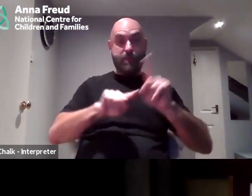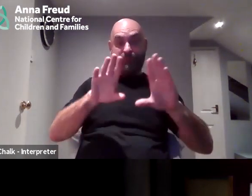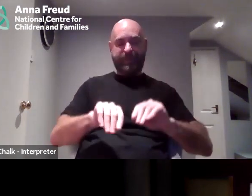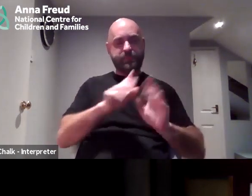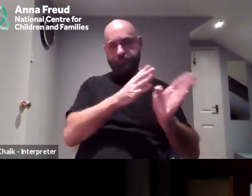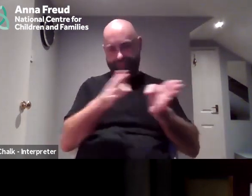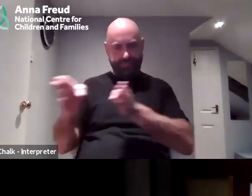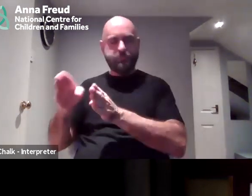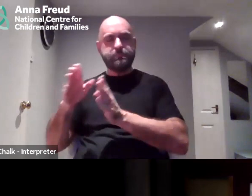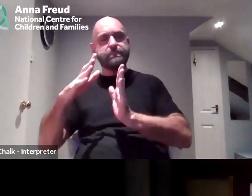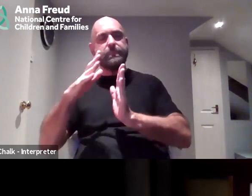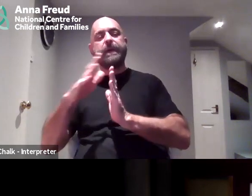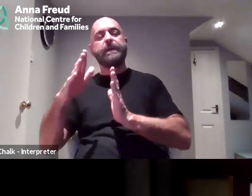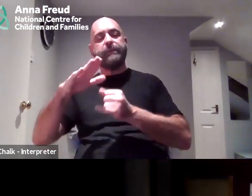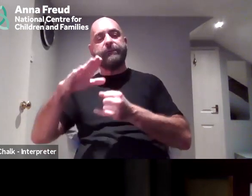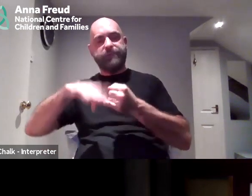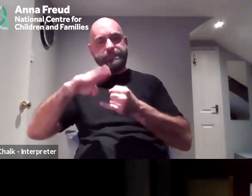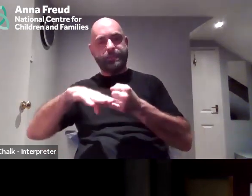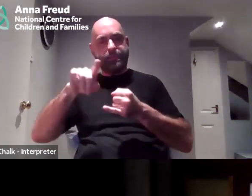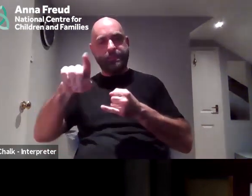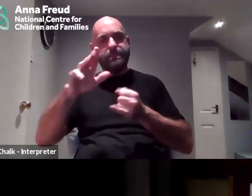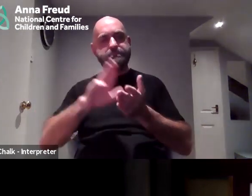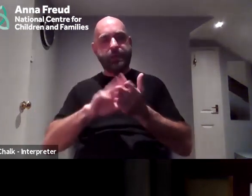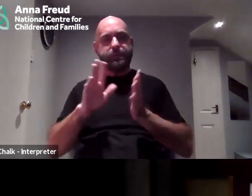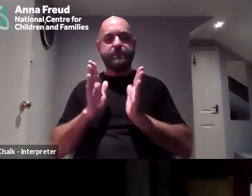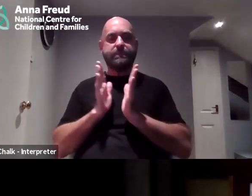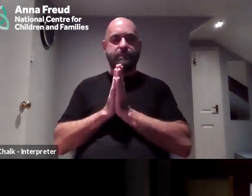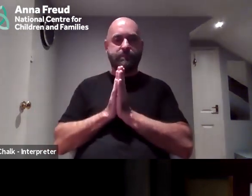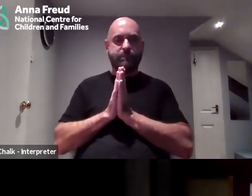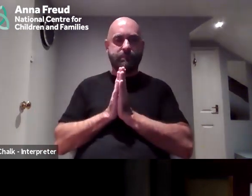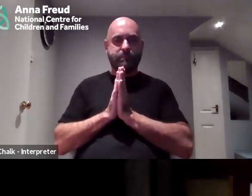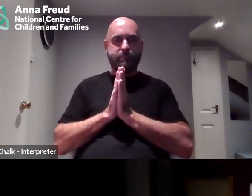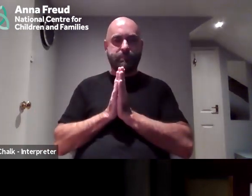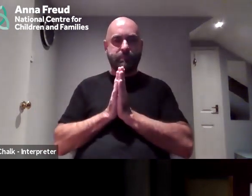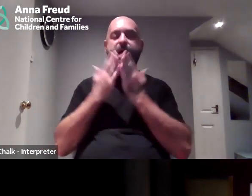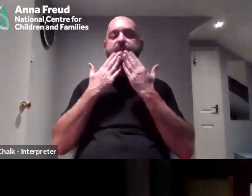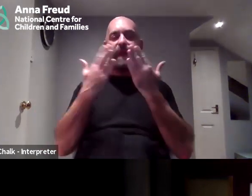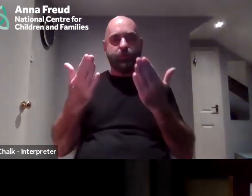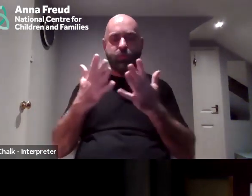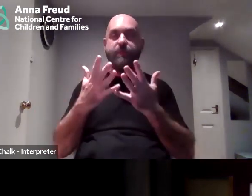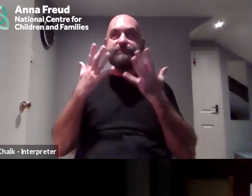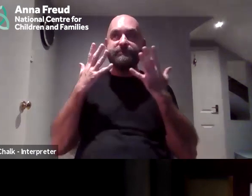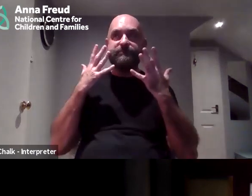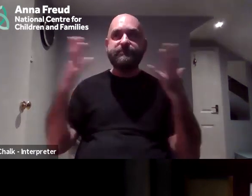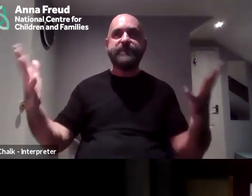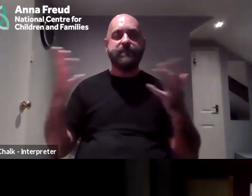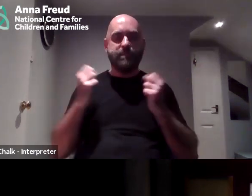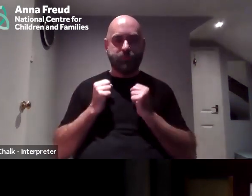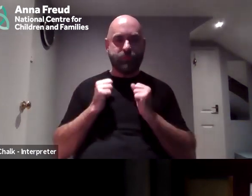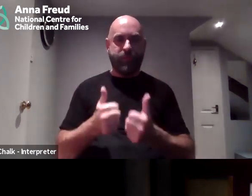But finally, Michael, just remains for me to say thank you very, very